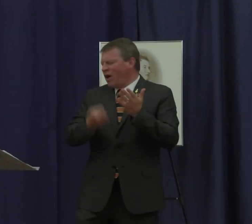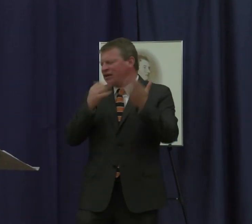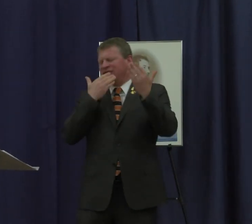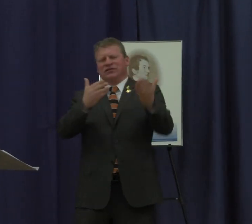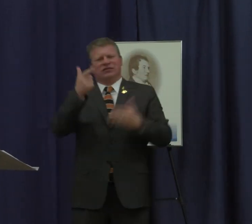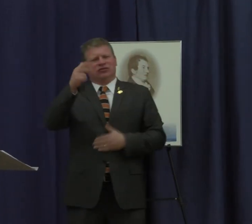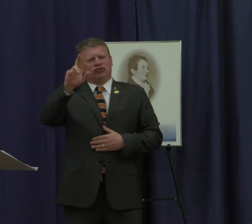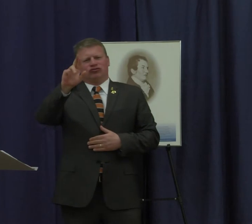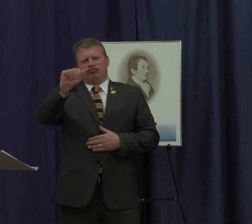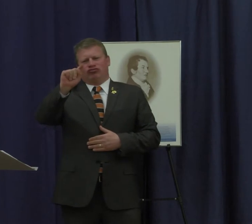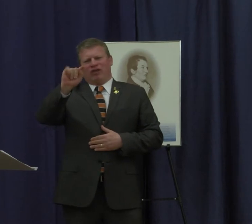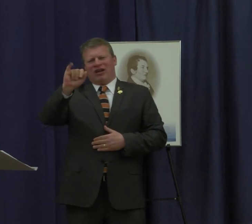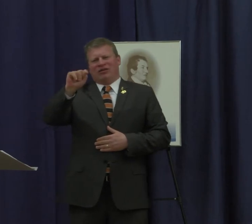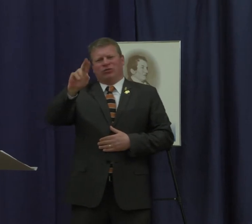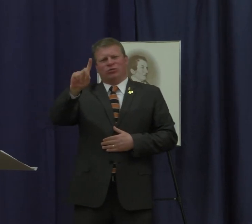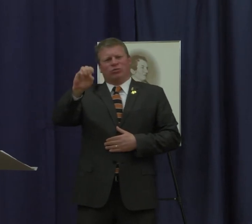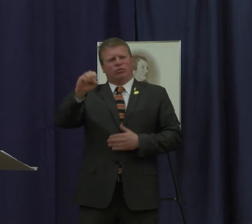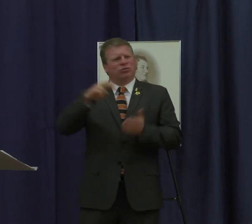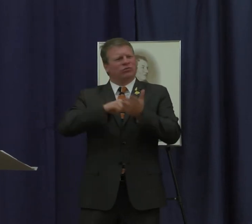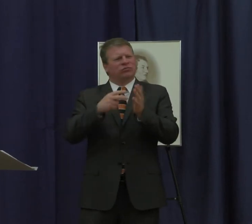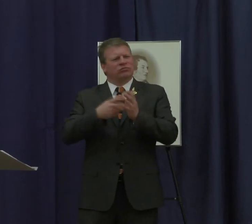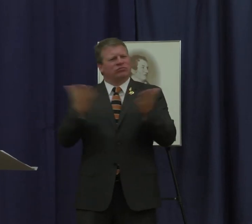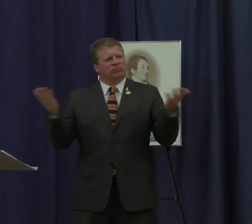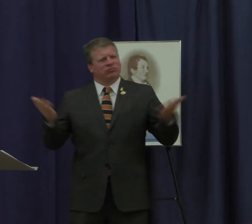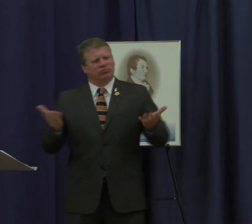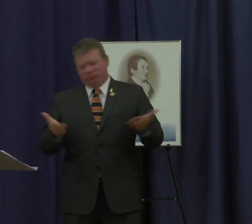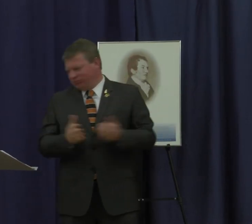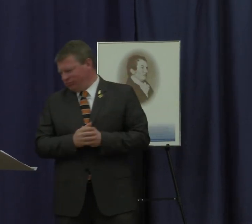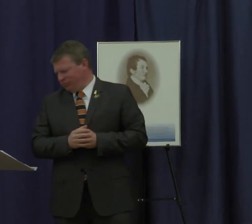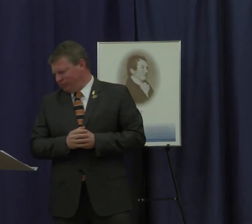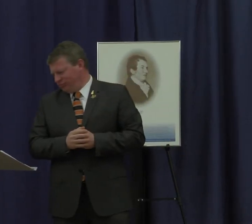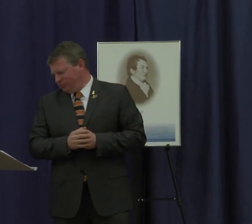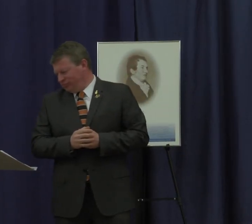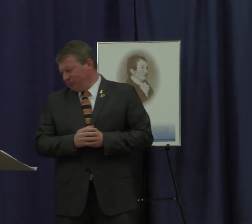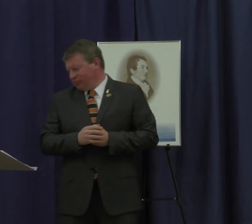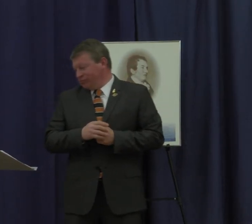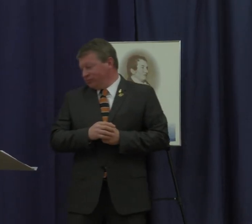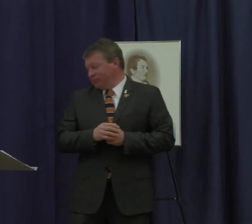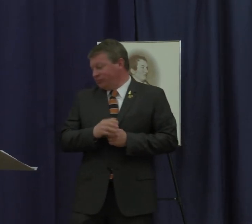When he was asked about gratitude and what that meant,